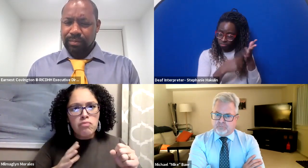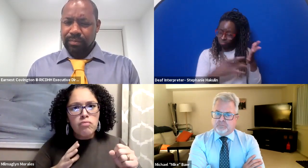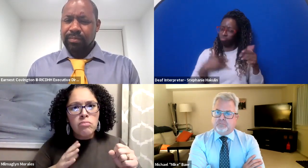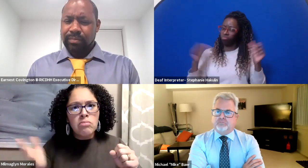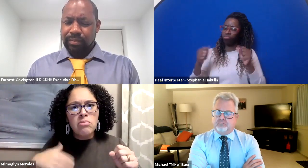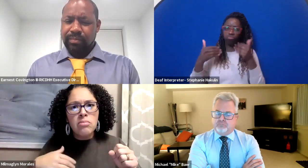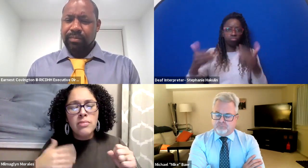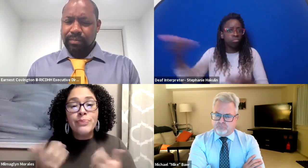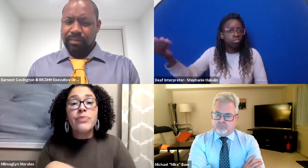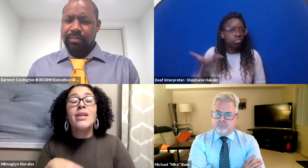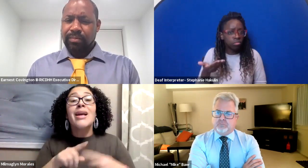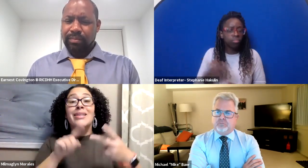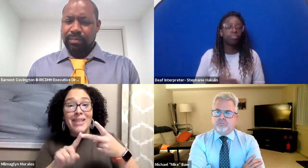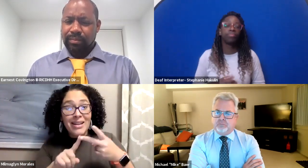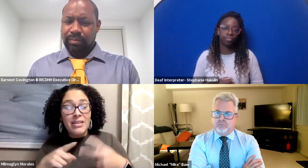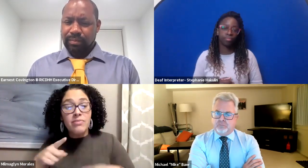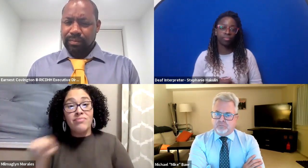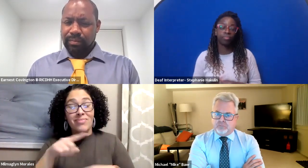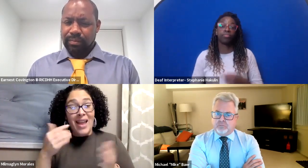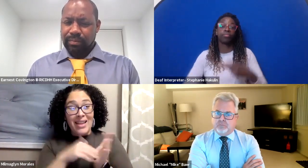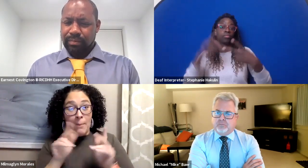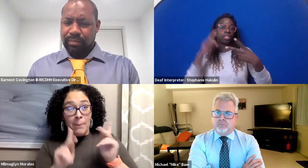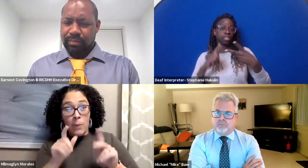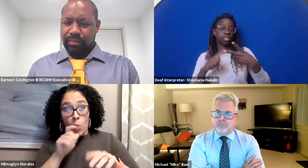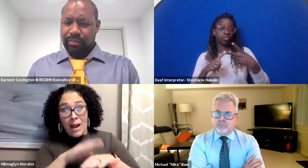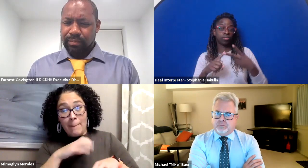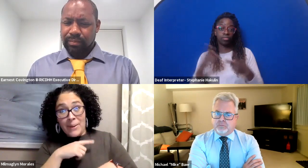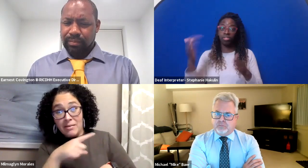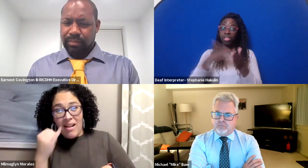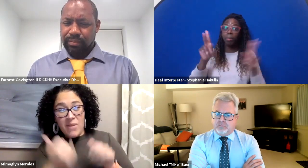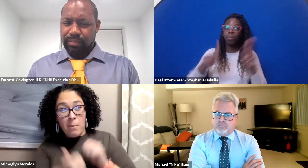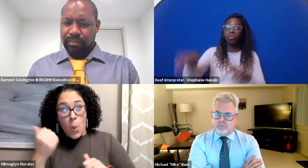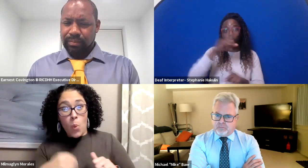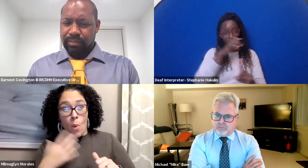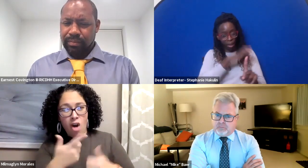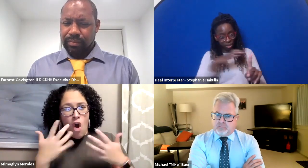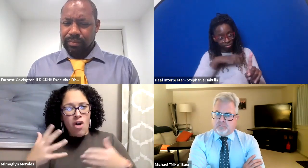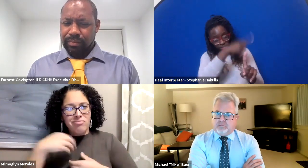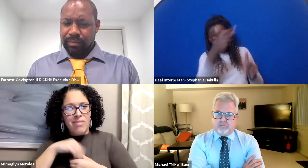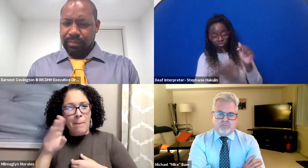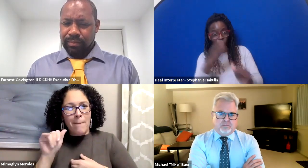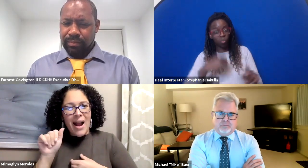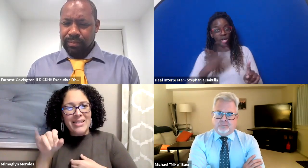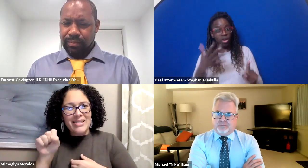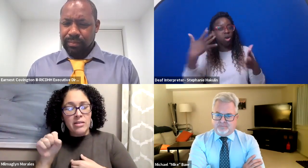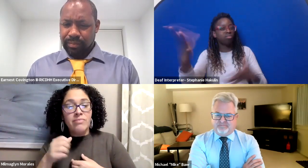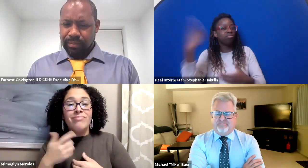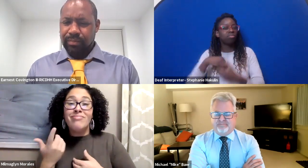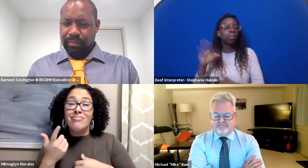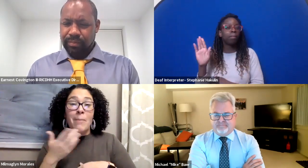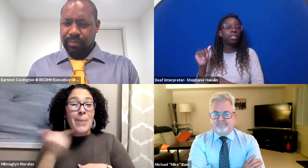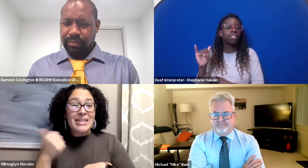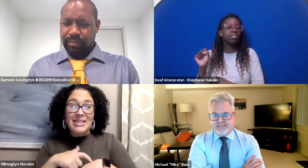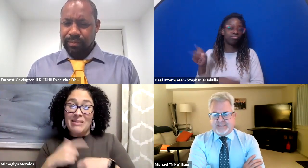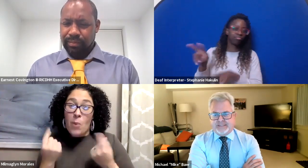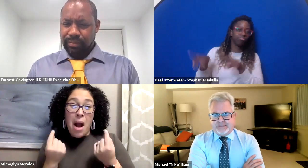and background is. If they're capable of doing the job, sure, offer them the job. Again, people who are on the interview committee,